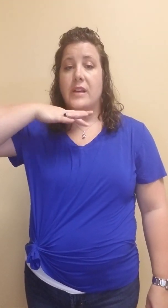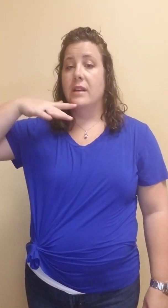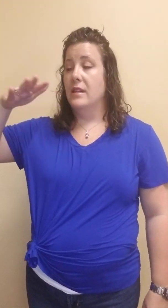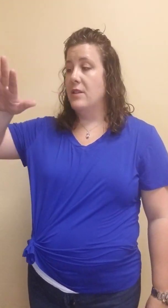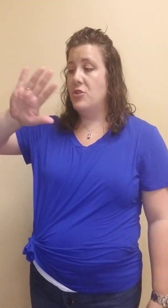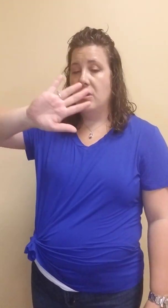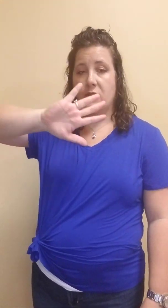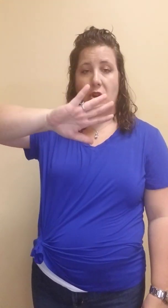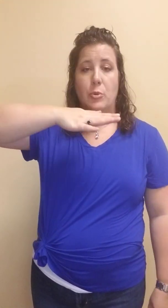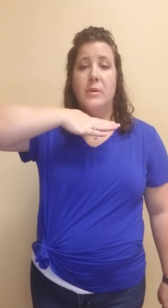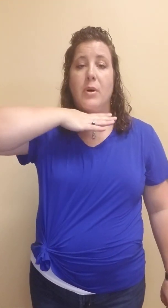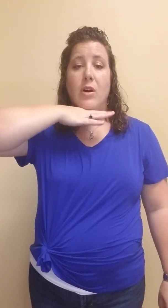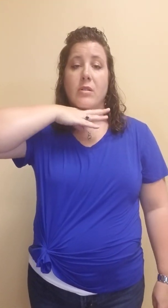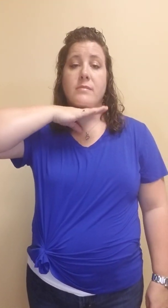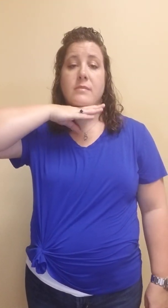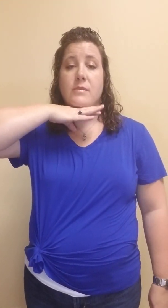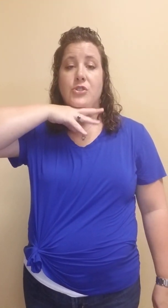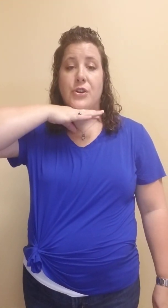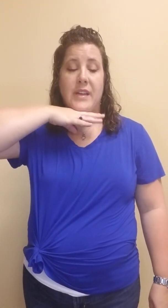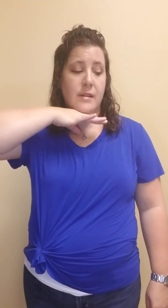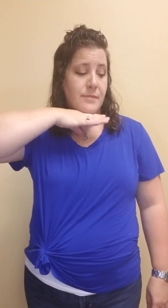dirty, and that's just an open palm, dirty.